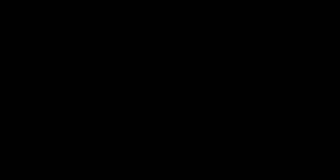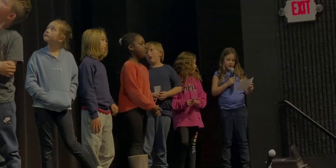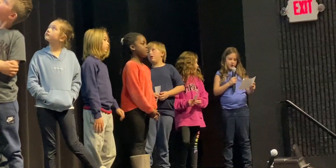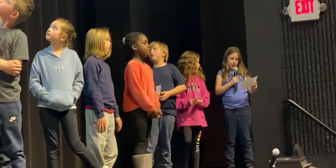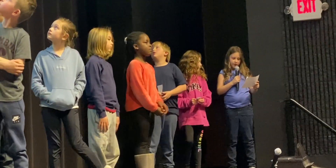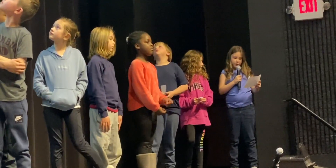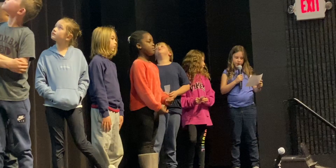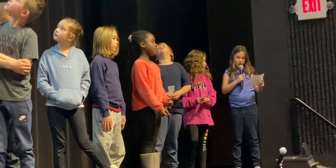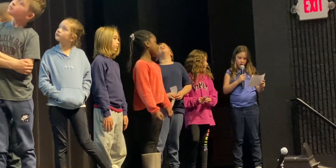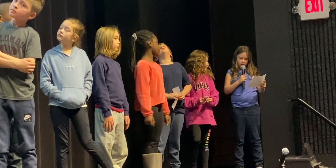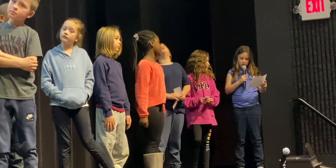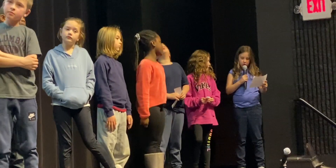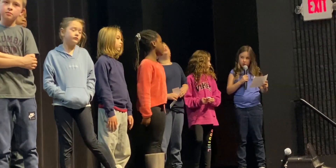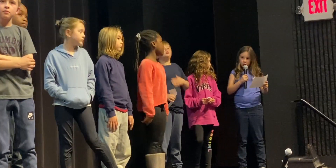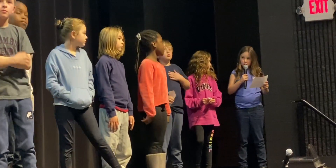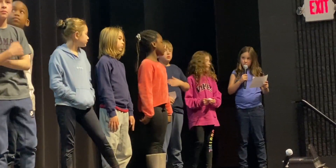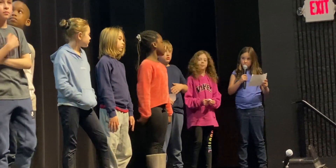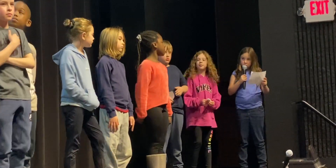This is a sign for sorry.